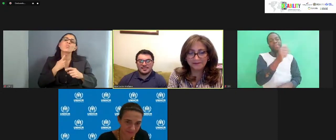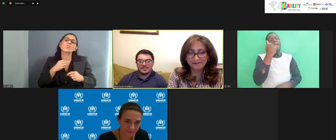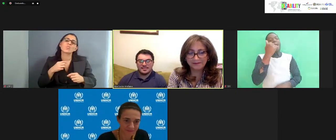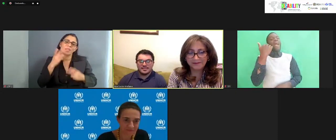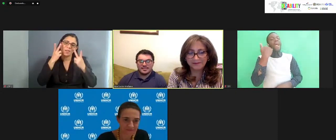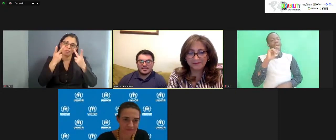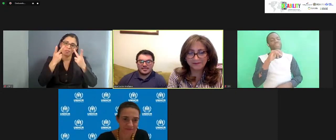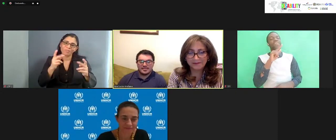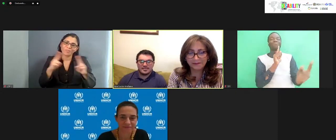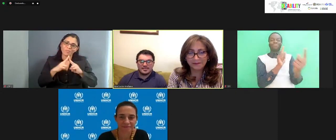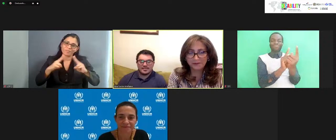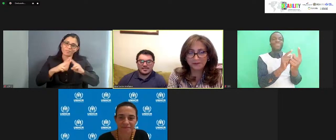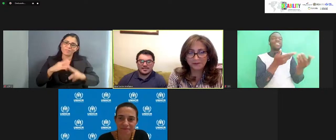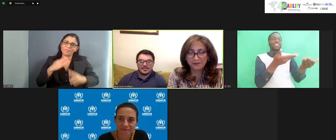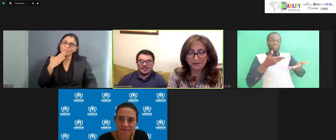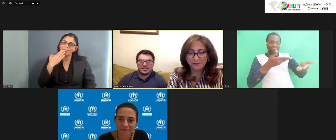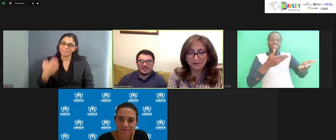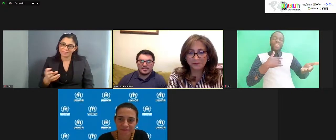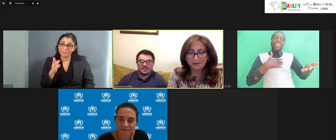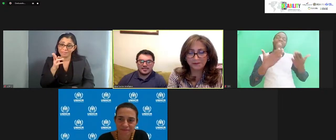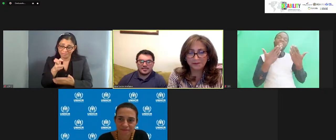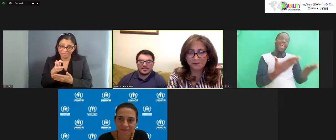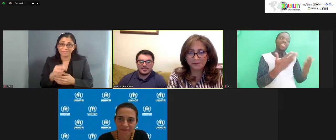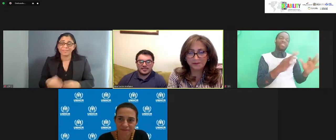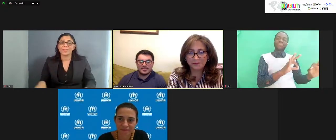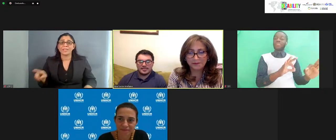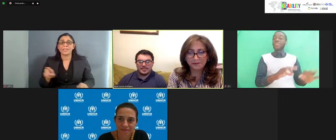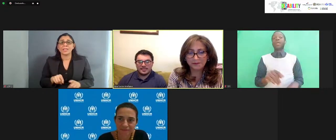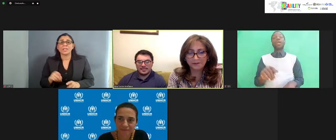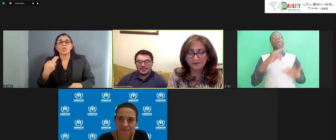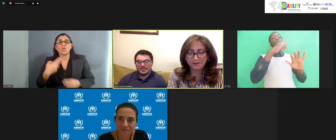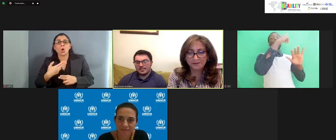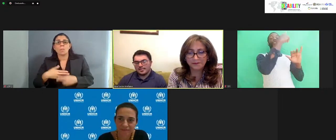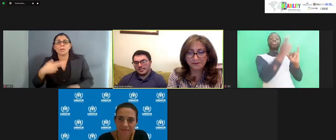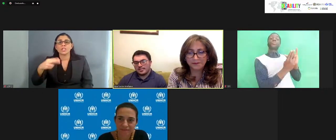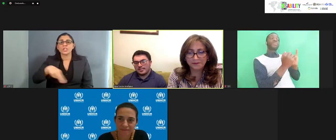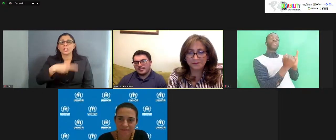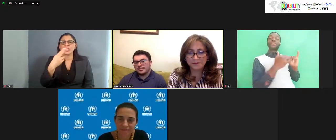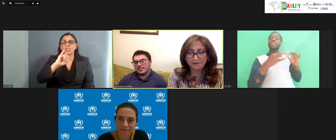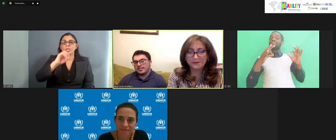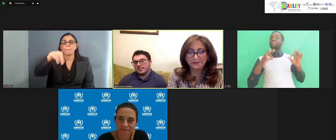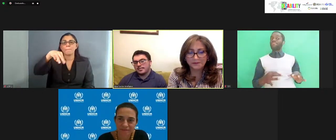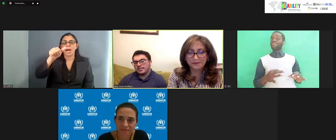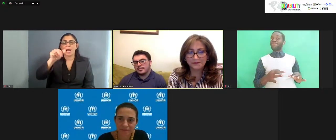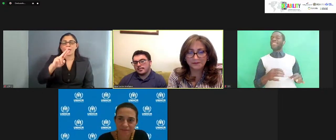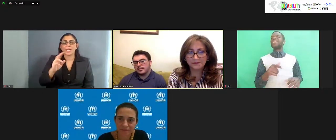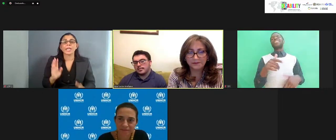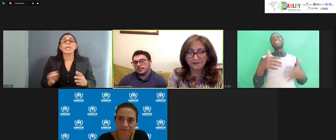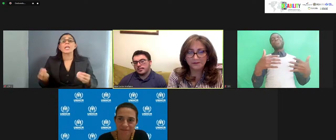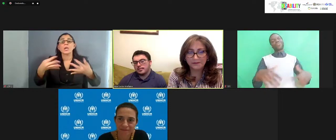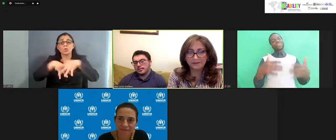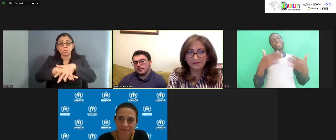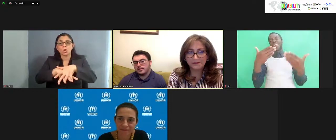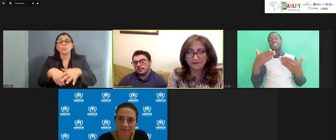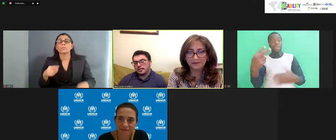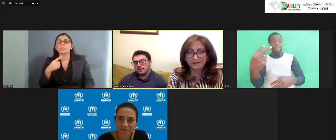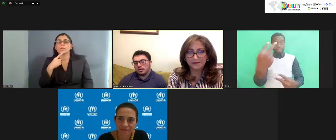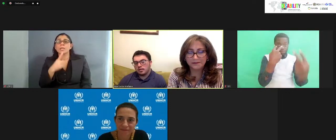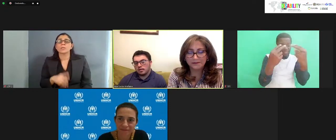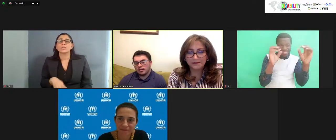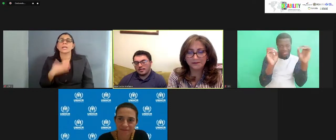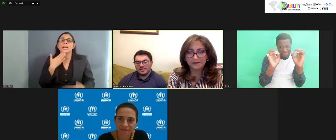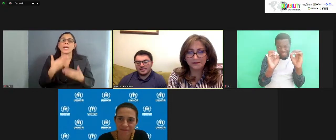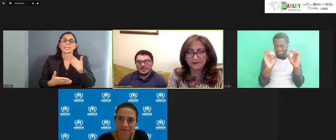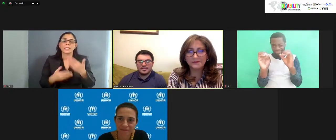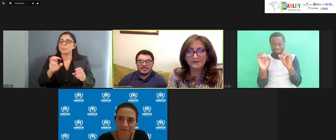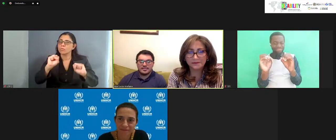personally also you anita thank you very much on behalf of humanity and inclusion thank you very much i believe if you